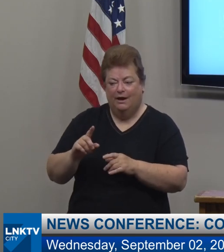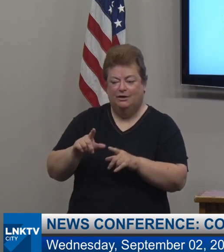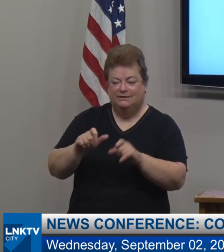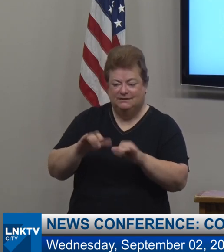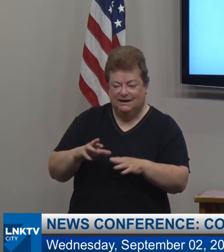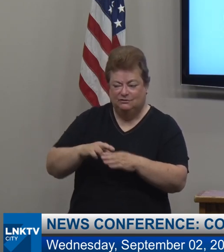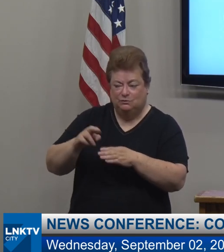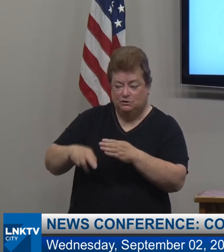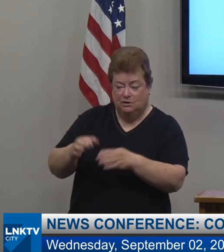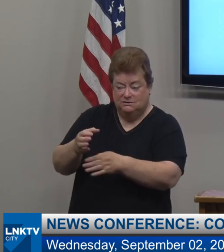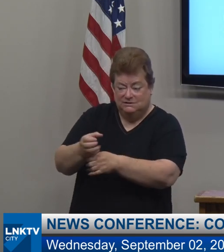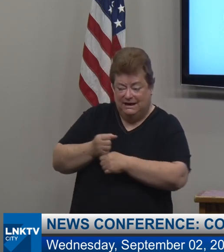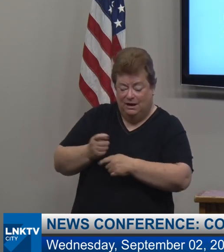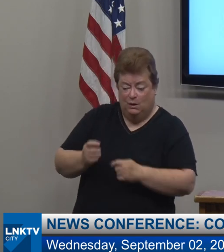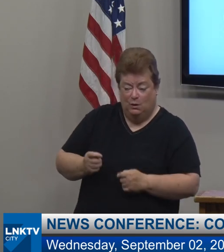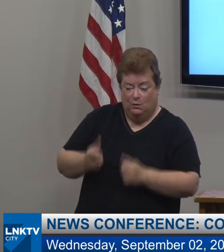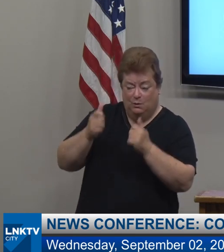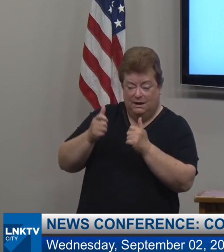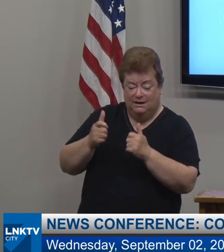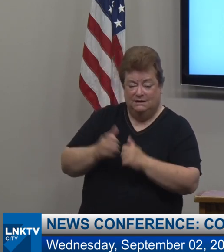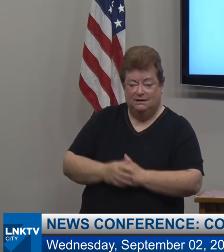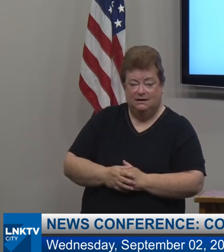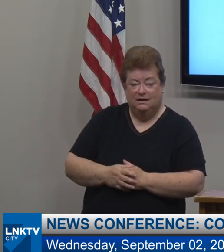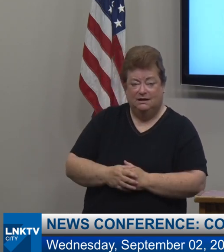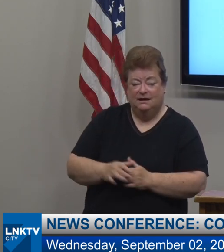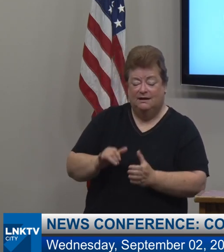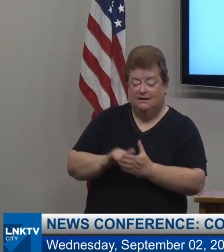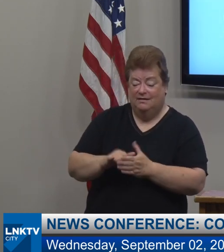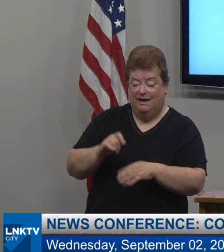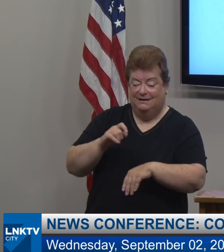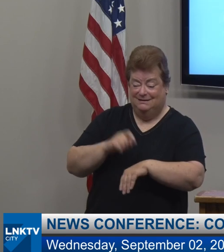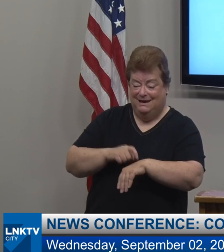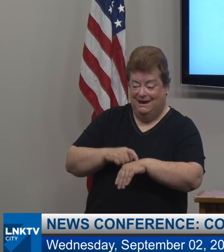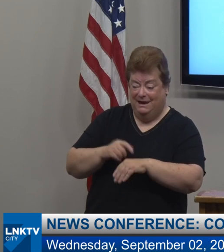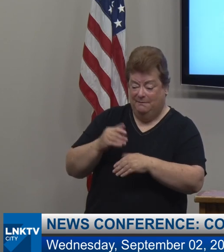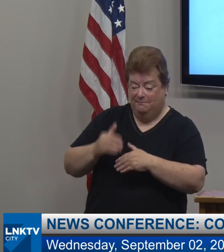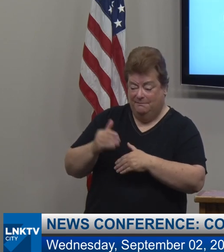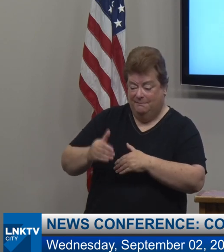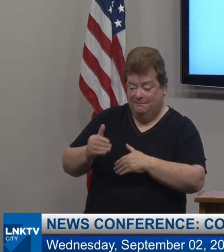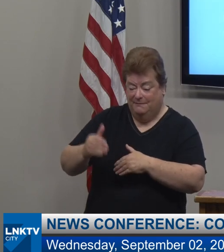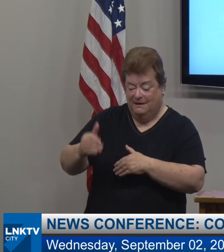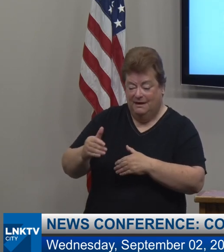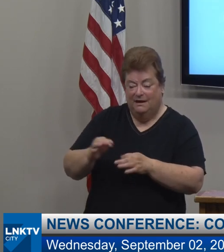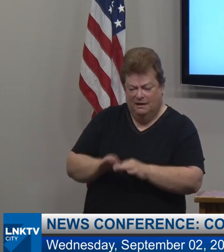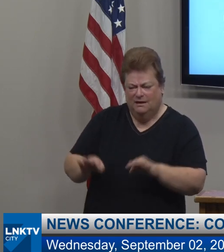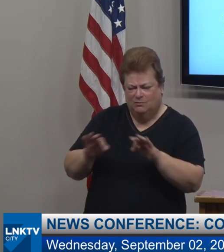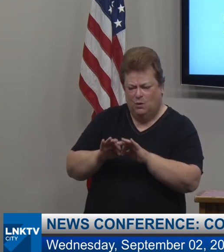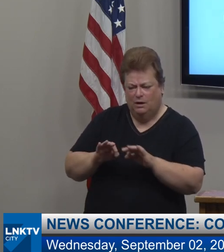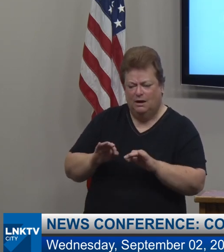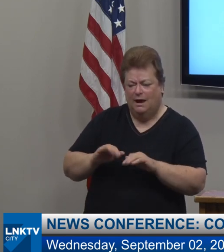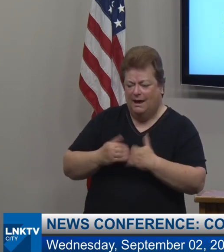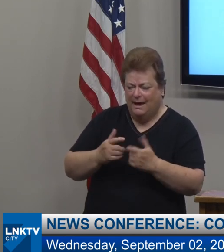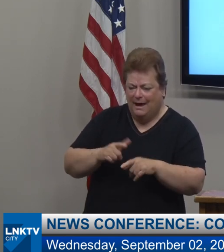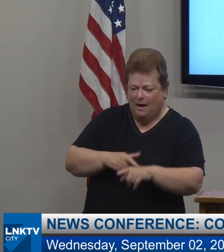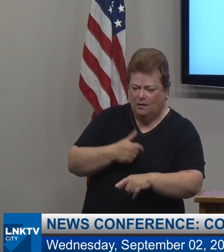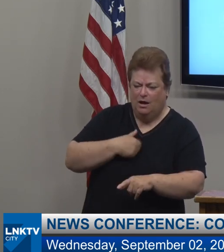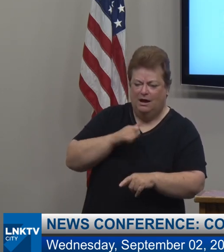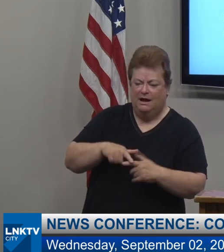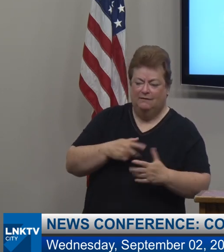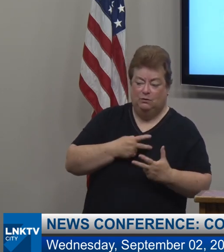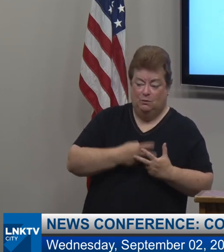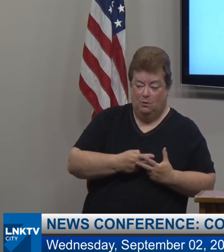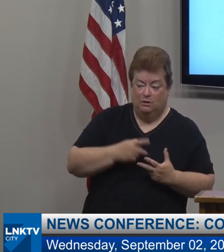being turned around quickly, because of course, that time frame is essential in terms of how long you have to quarantine while you wait your